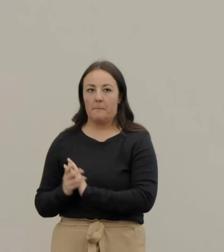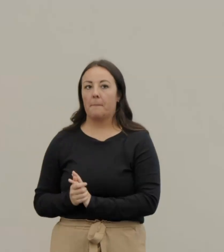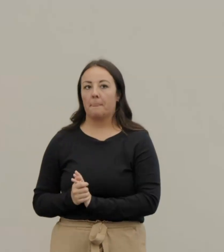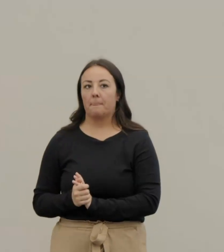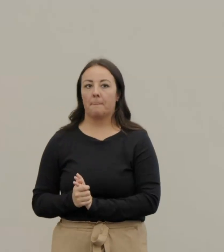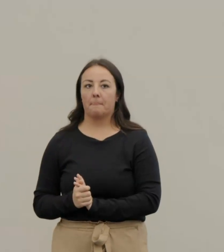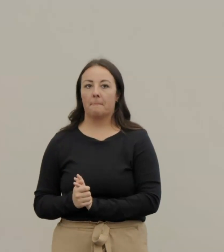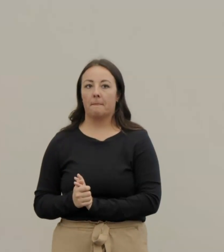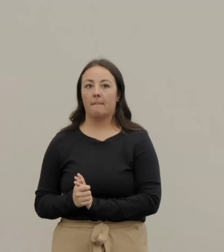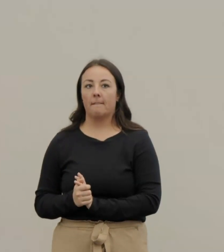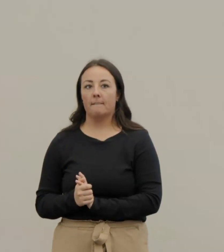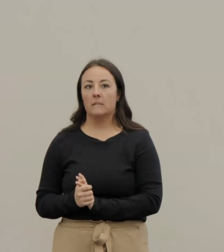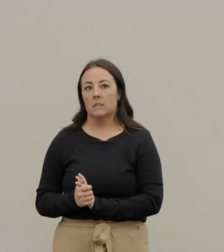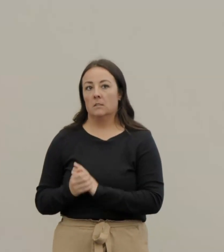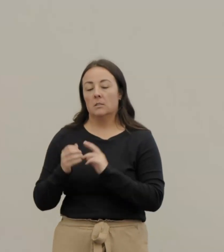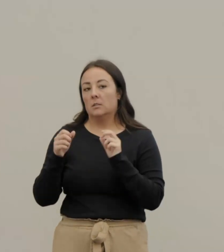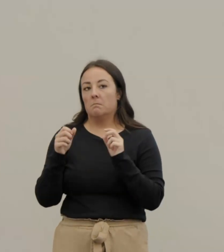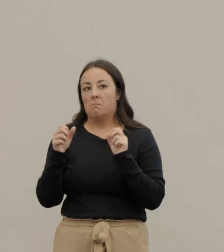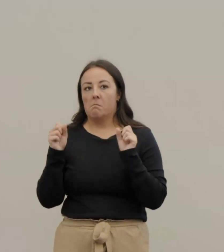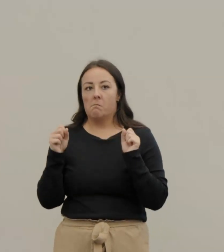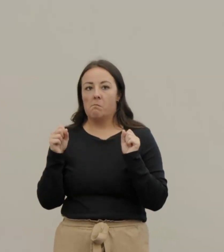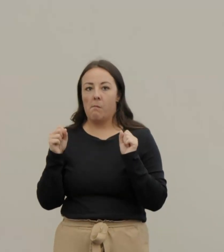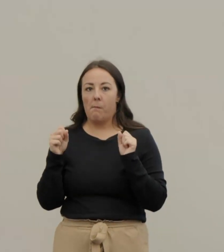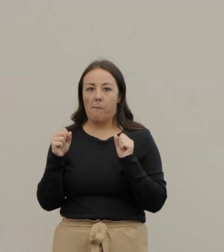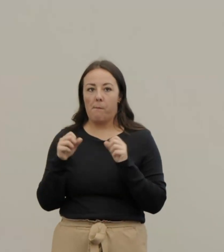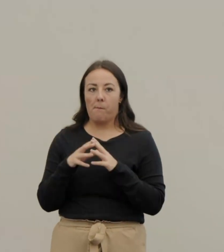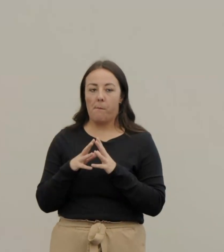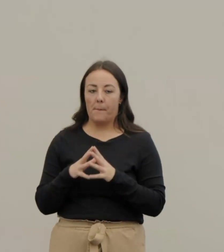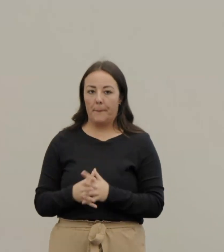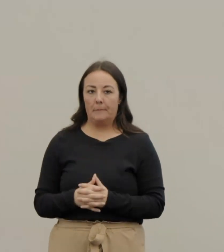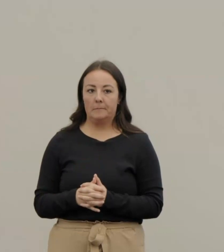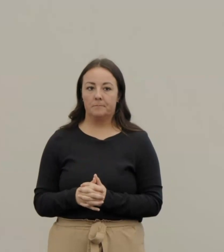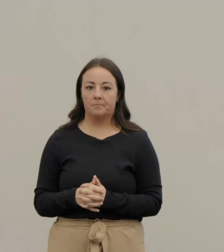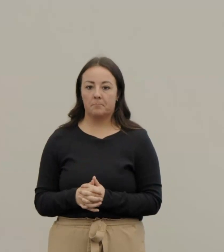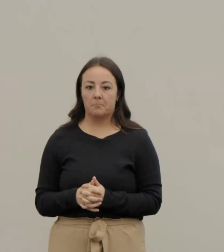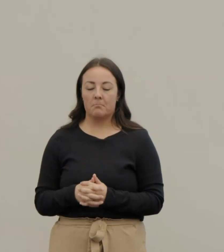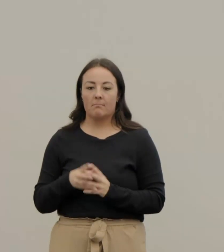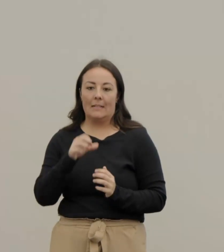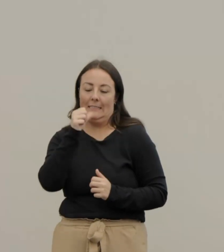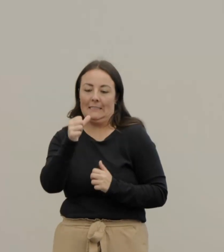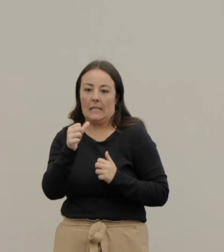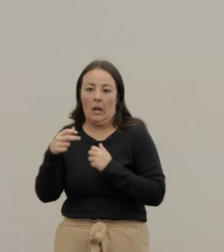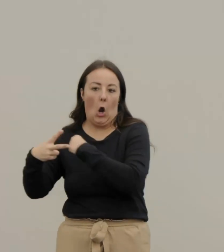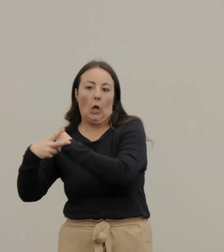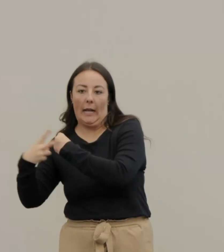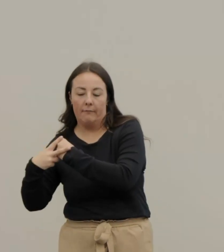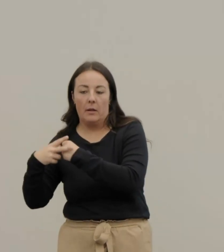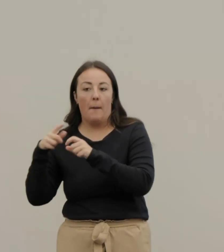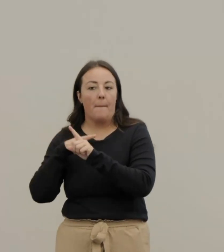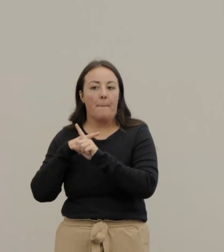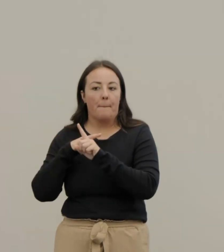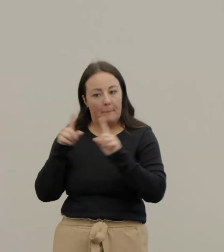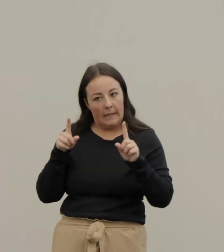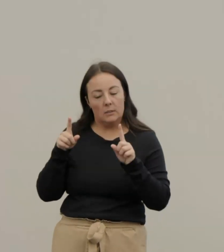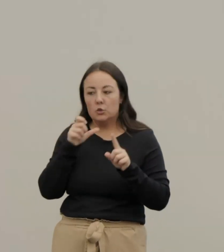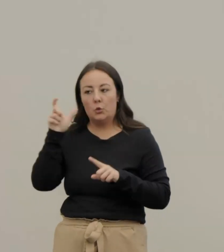can consider that it's not archived, right? But you do not need to spend the time